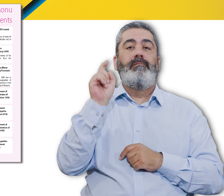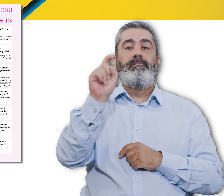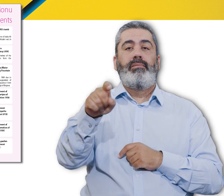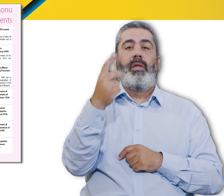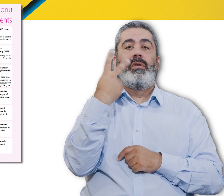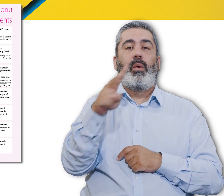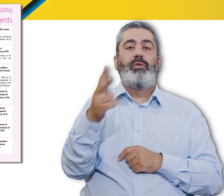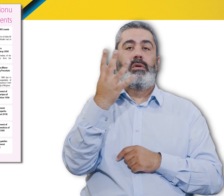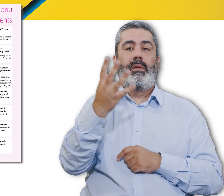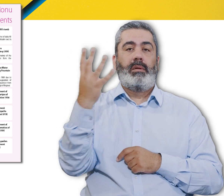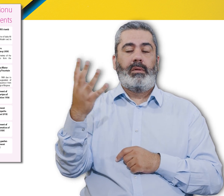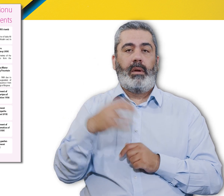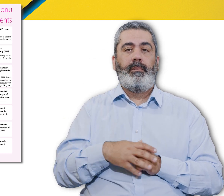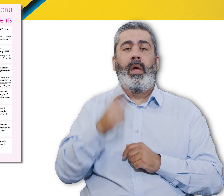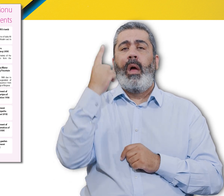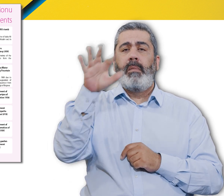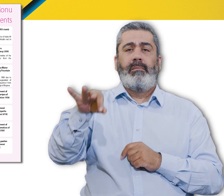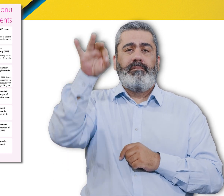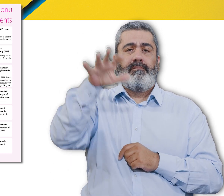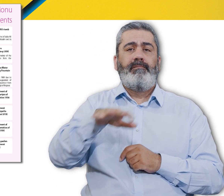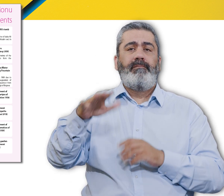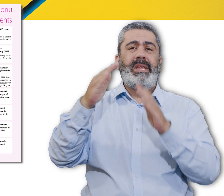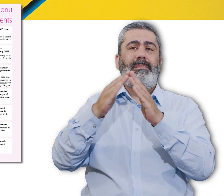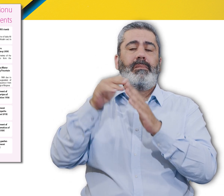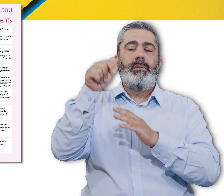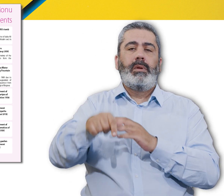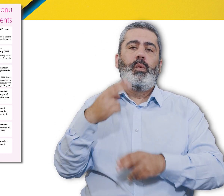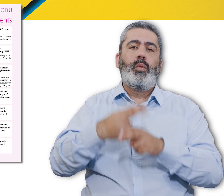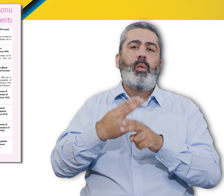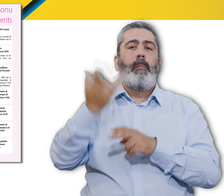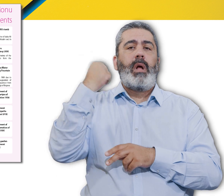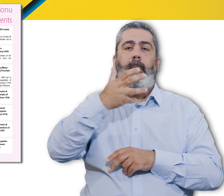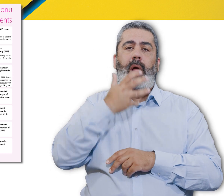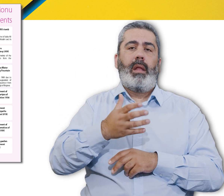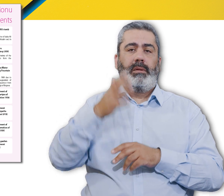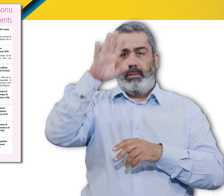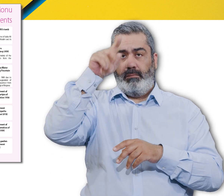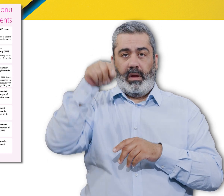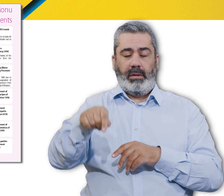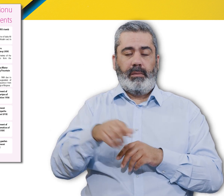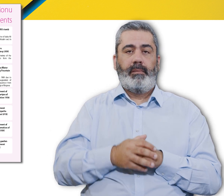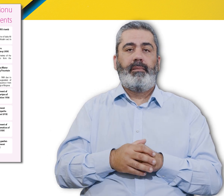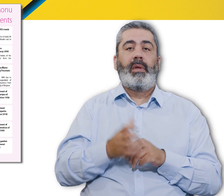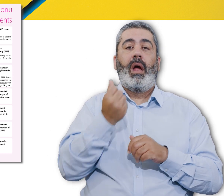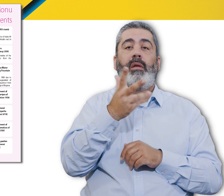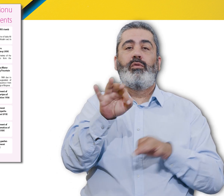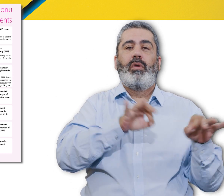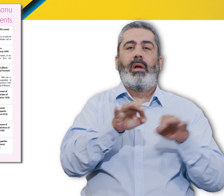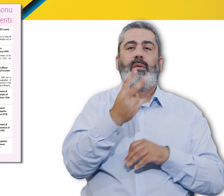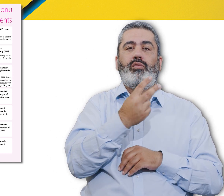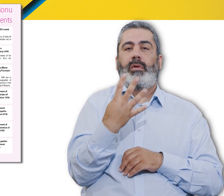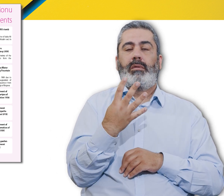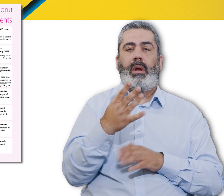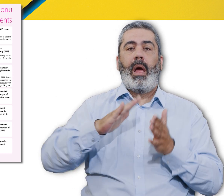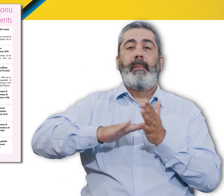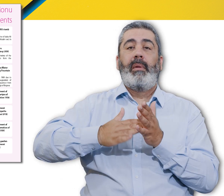Chambers. 24 on the map number 246, Regional Directorate of National Culture. Gate of the Pasha's